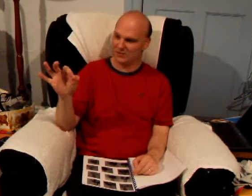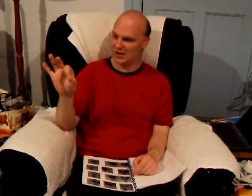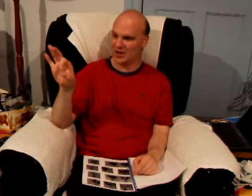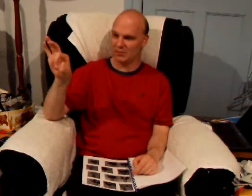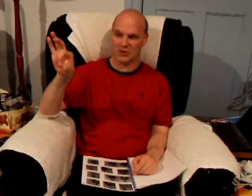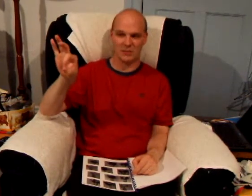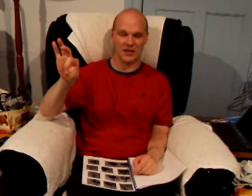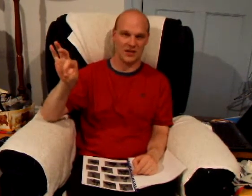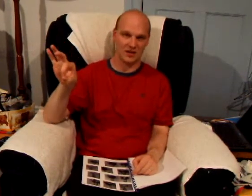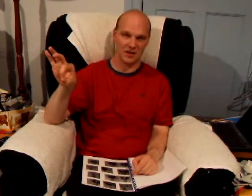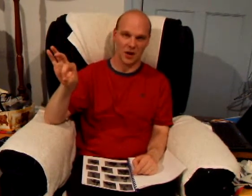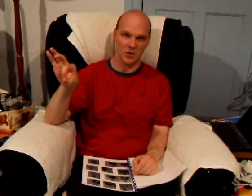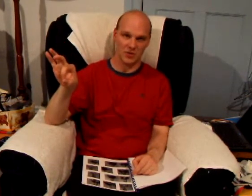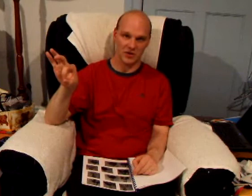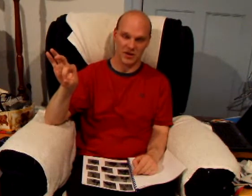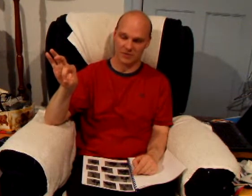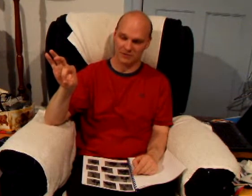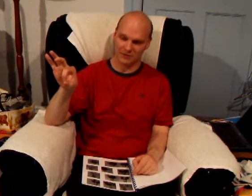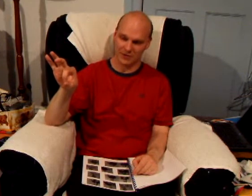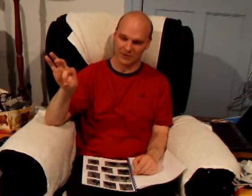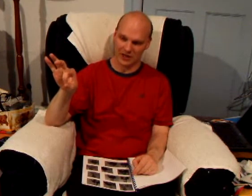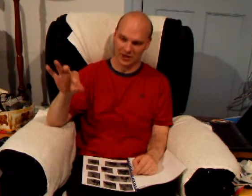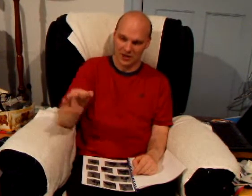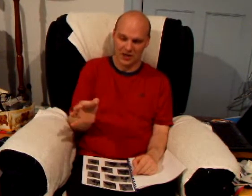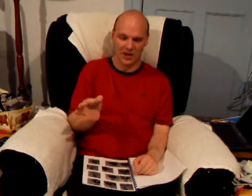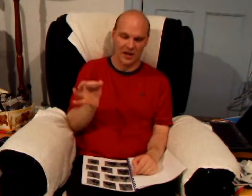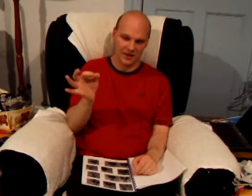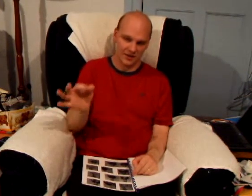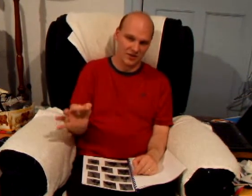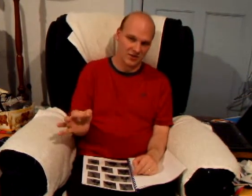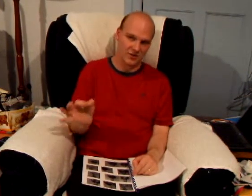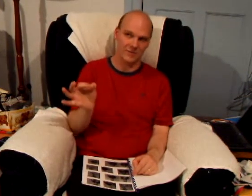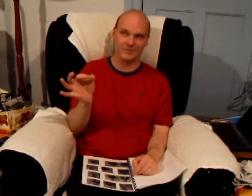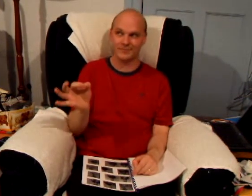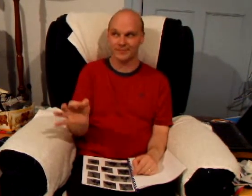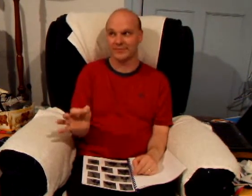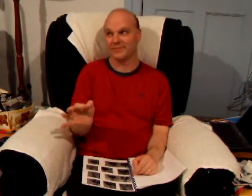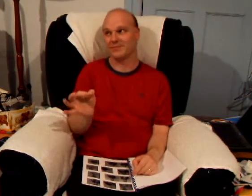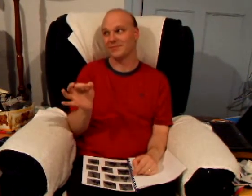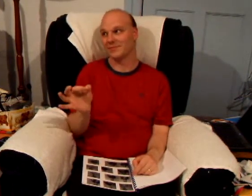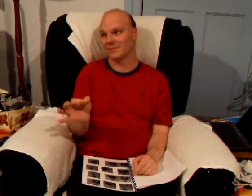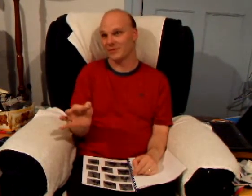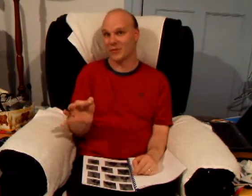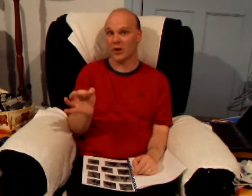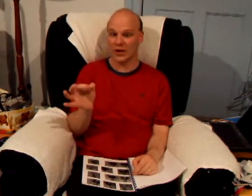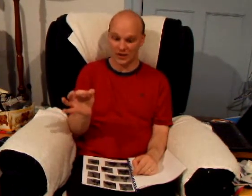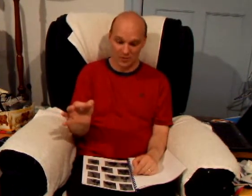I don't know, just making an O with your thumb and forefinger, and then just sort of locking it, I